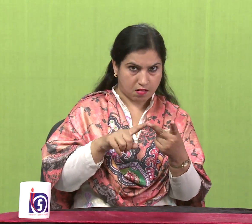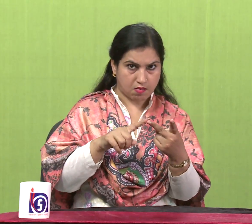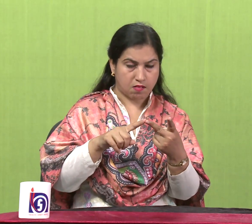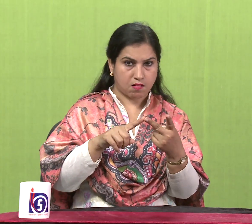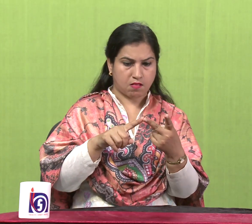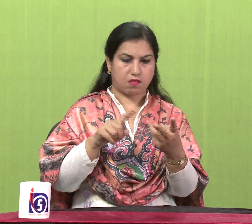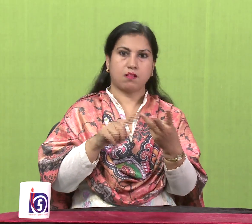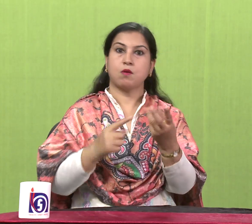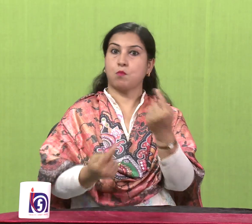political,